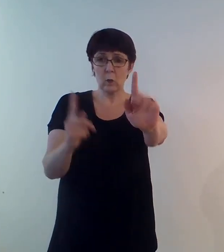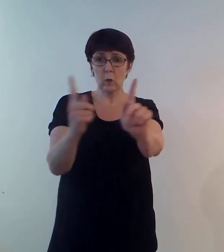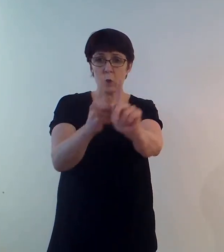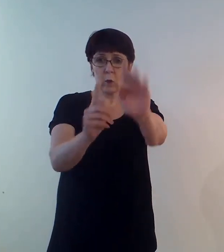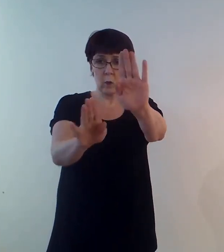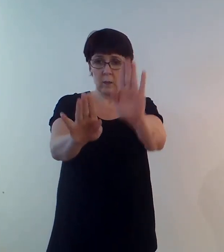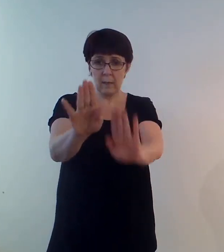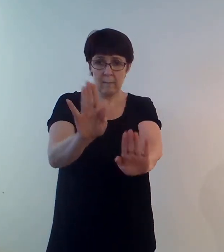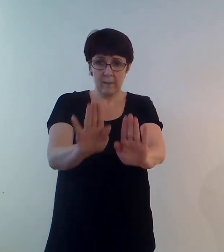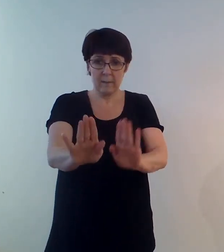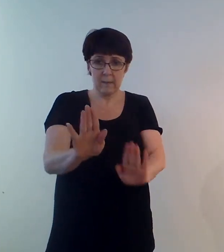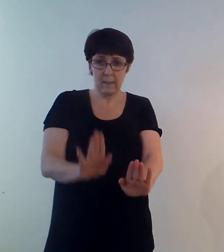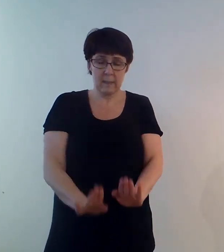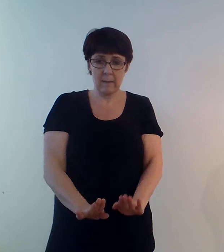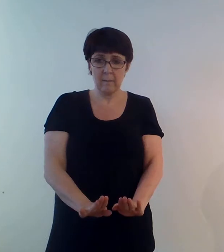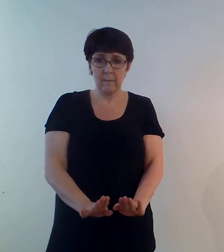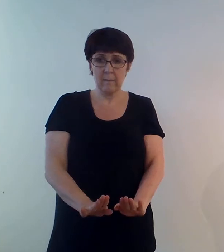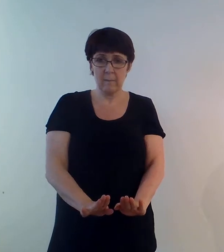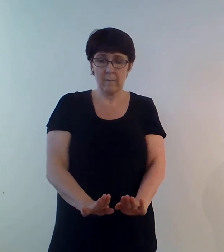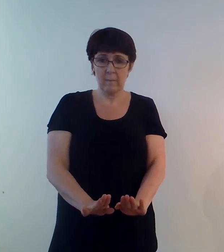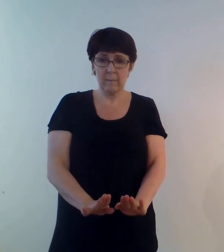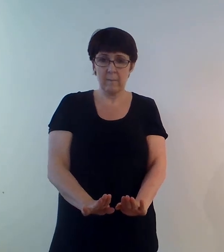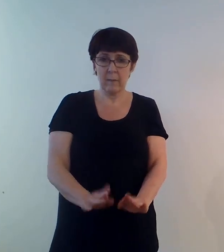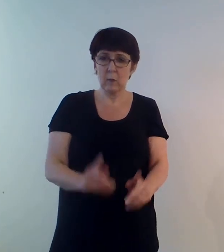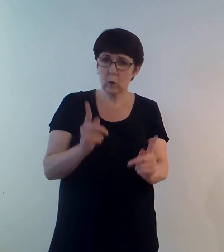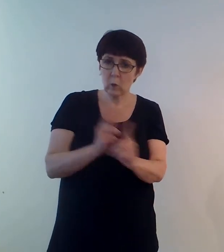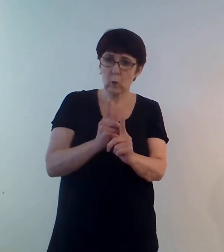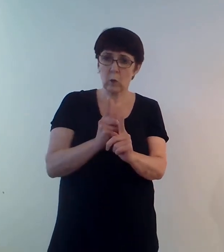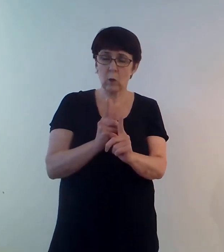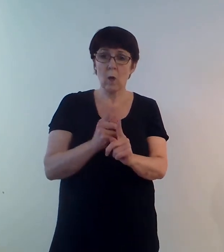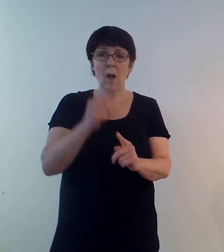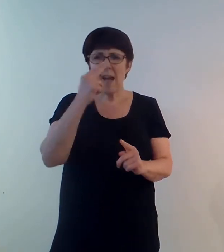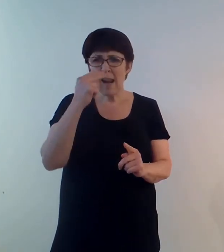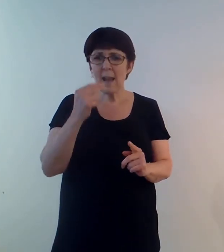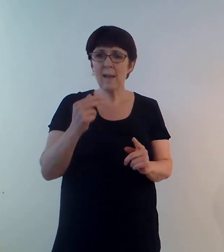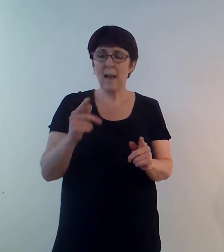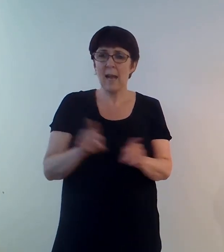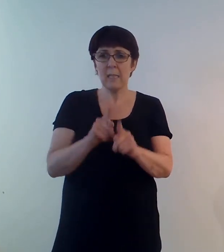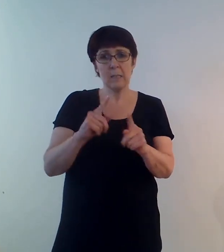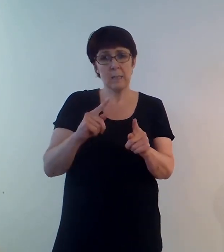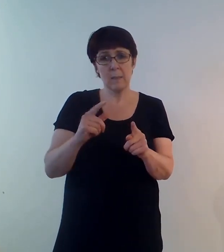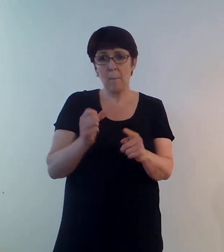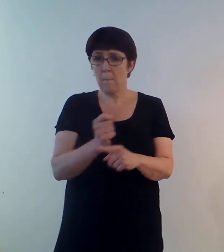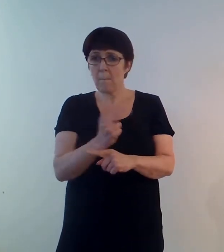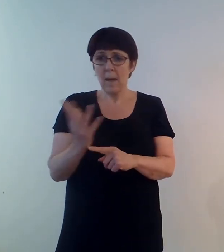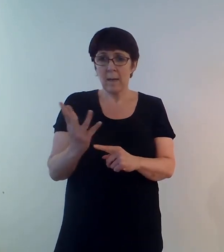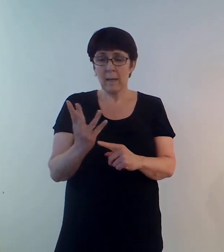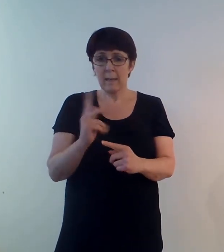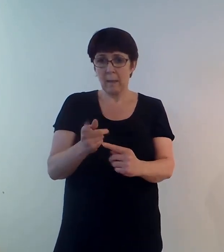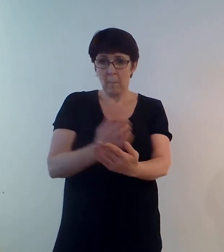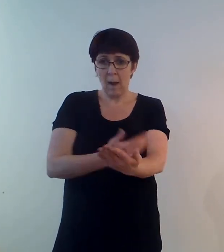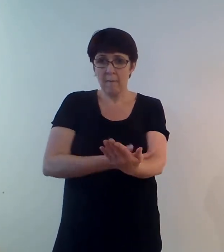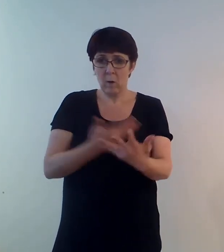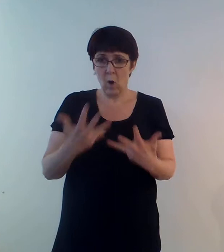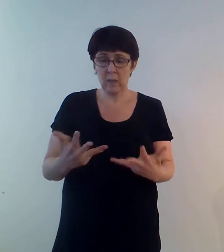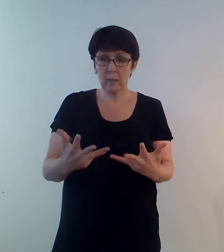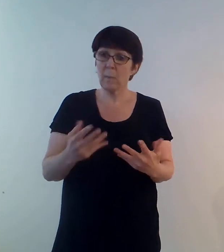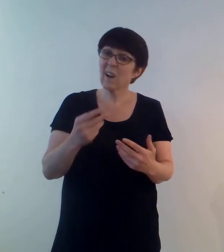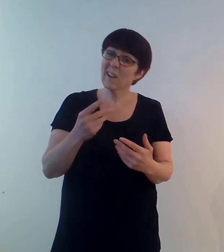and move. I would try work as quick as possible. We want to get as many reps as we can in that 45 seconds, but again, go at your own pace. Next, we've got